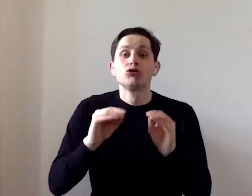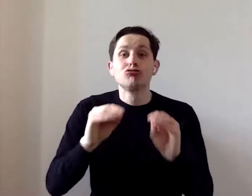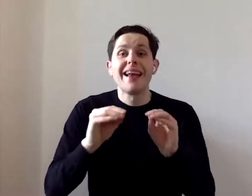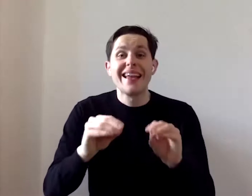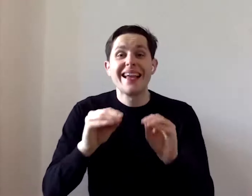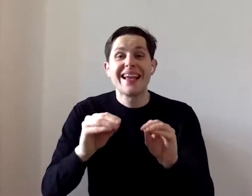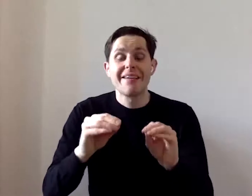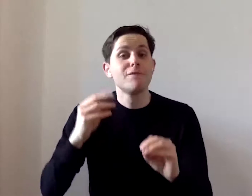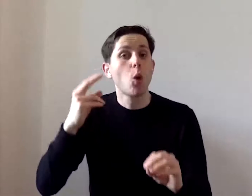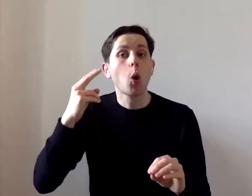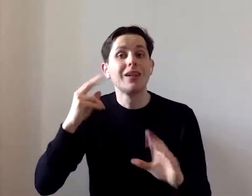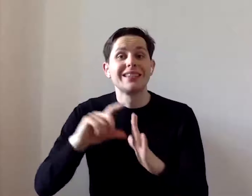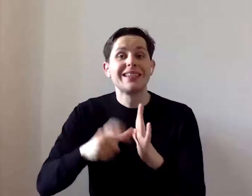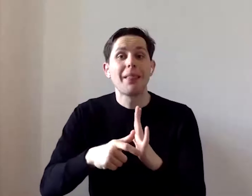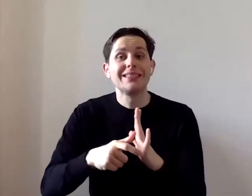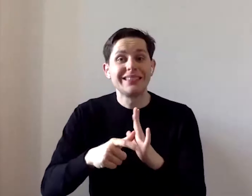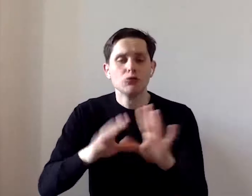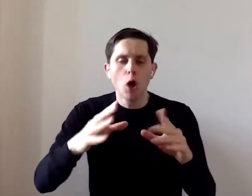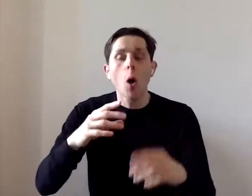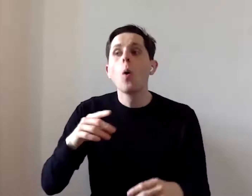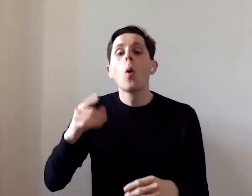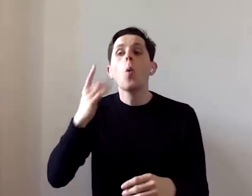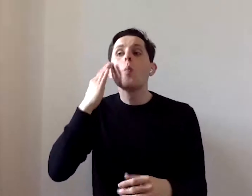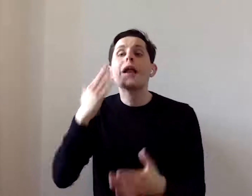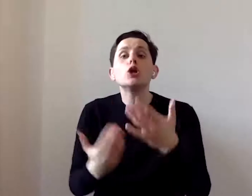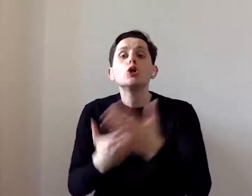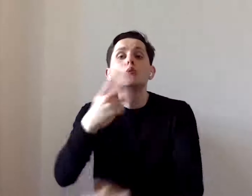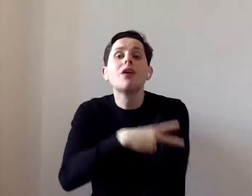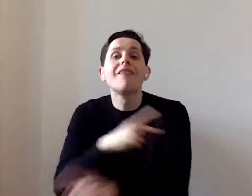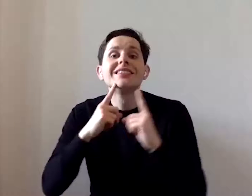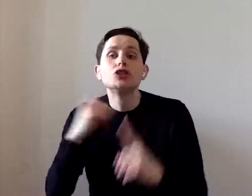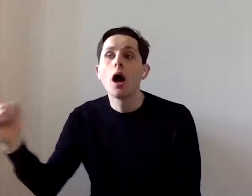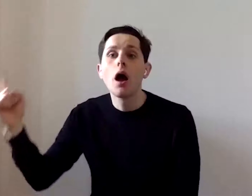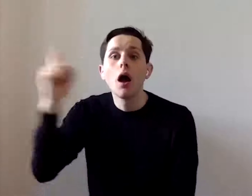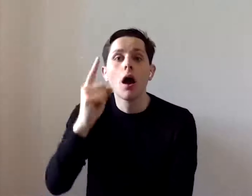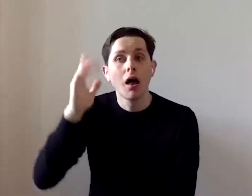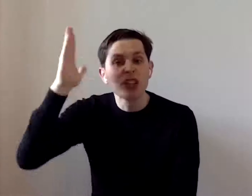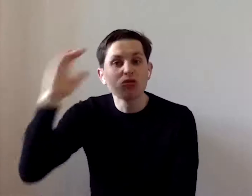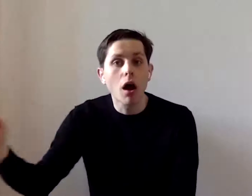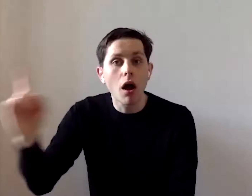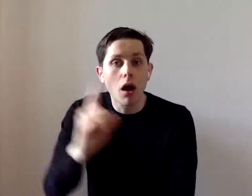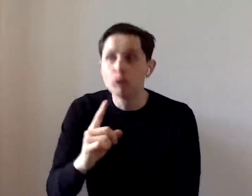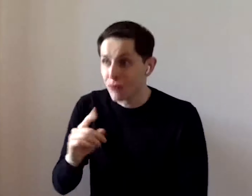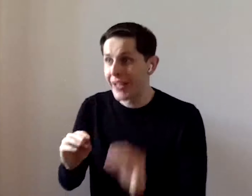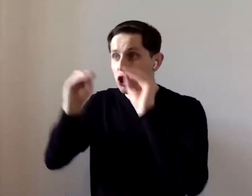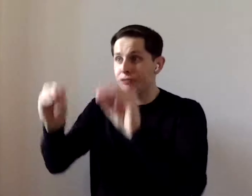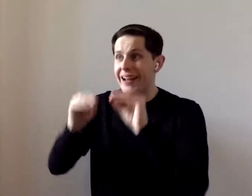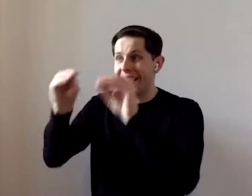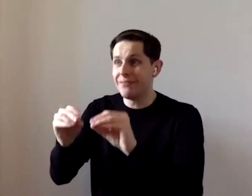some mandatory training when staff start, which in one session covers all kinds